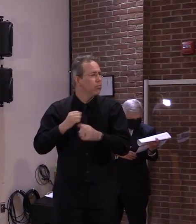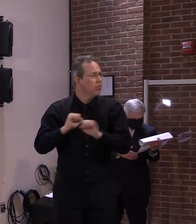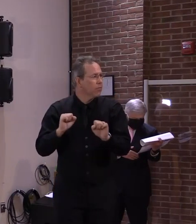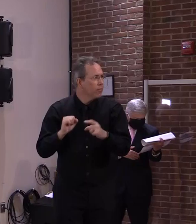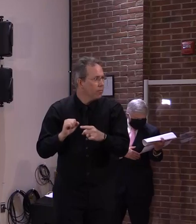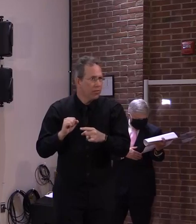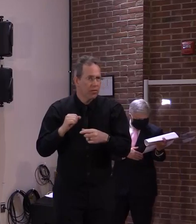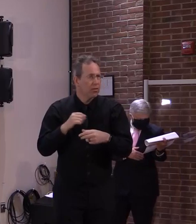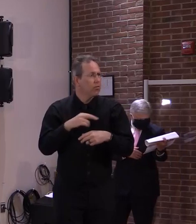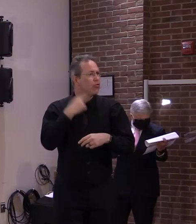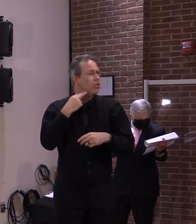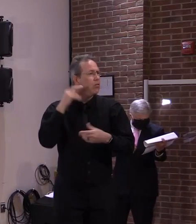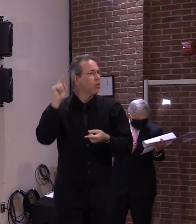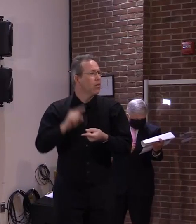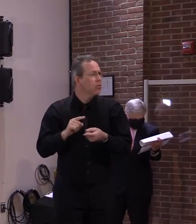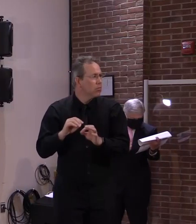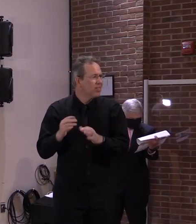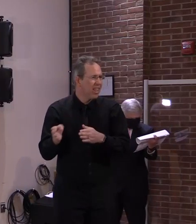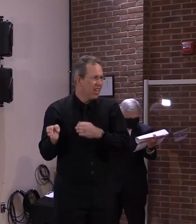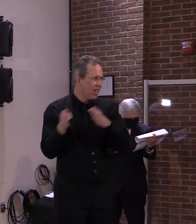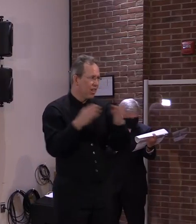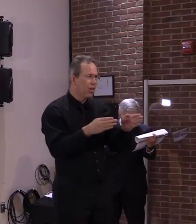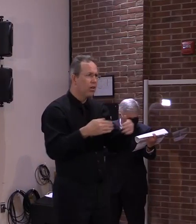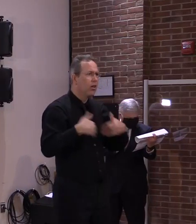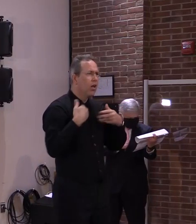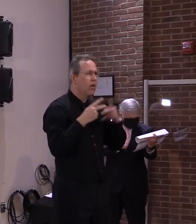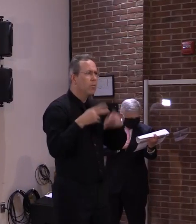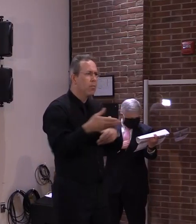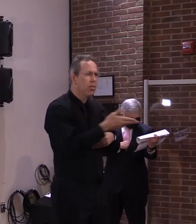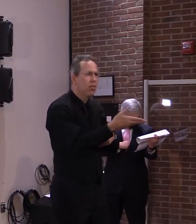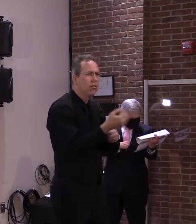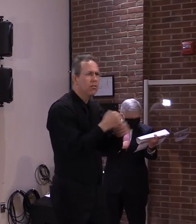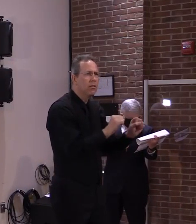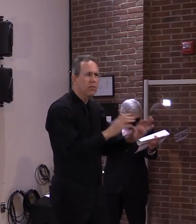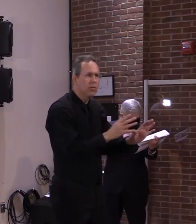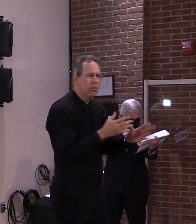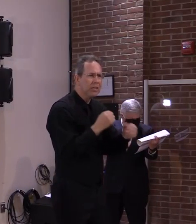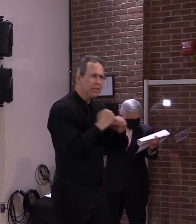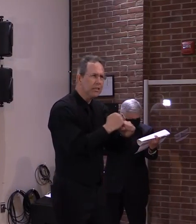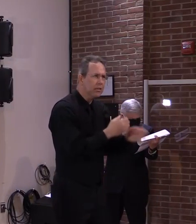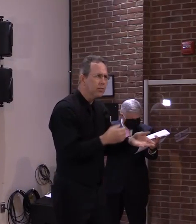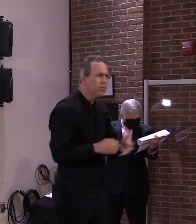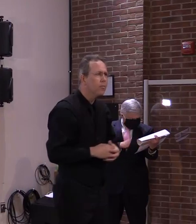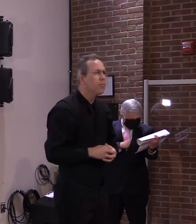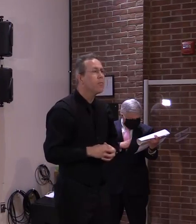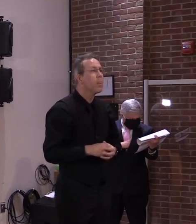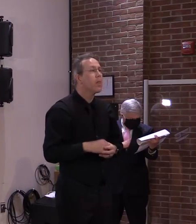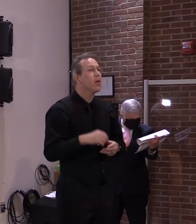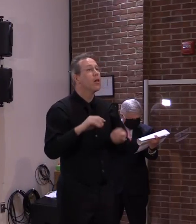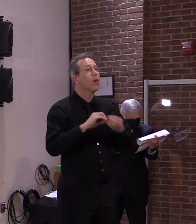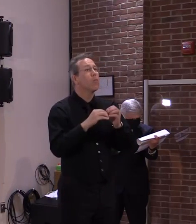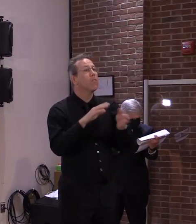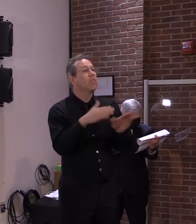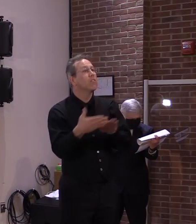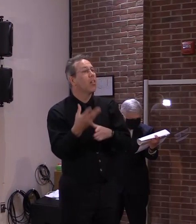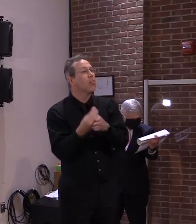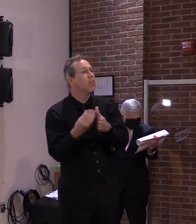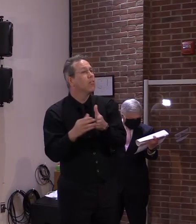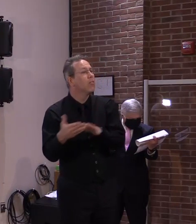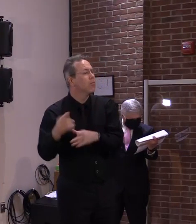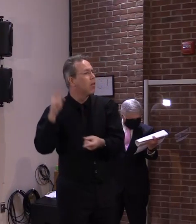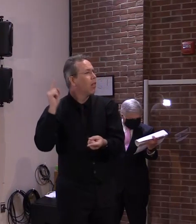cases, and certainly that the death rate across Vermont is markedly decreased when it comes to COVID. So at that part of